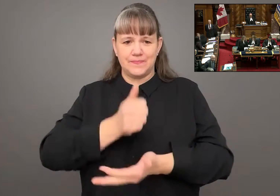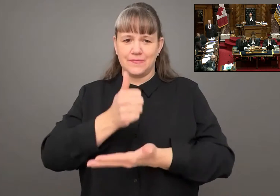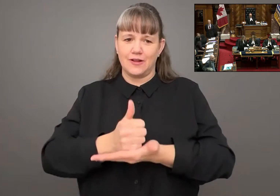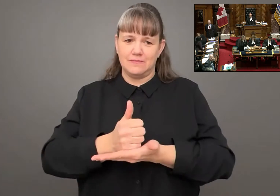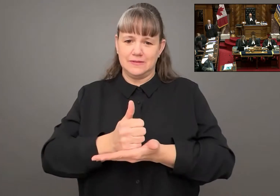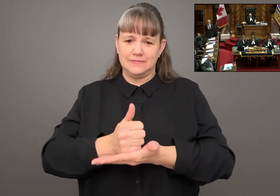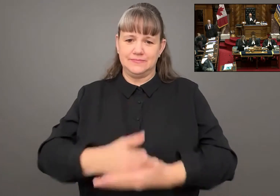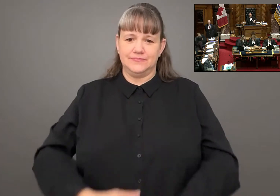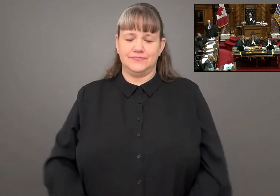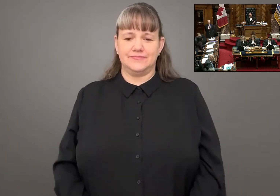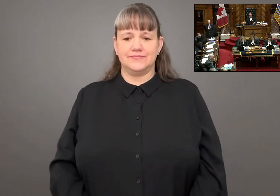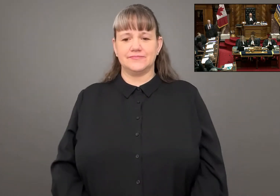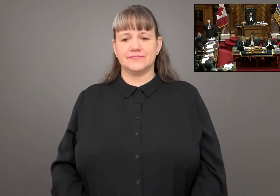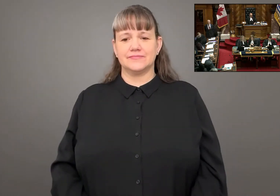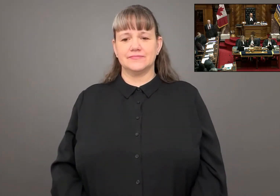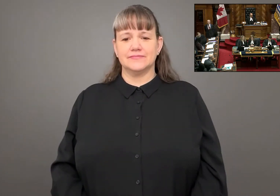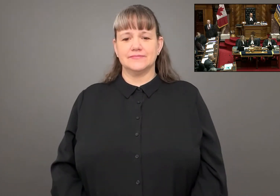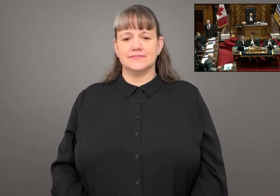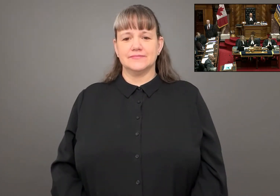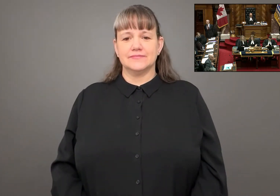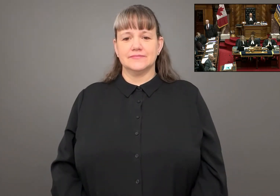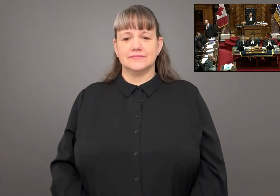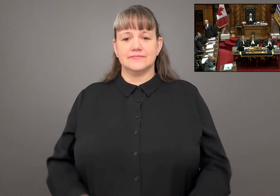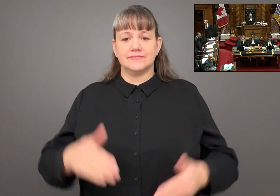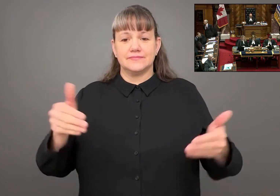Introduction by members.